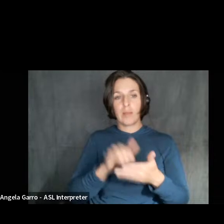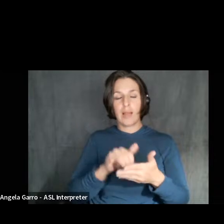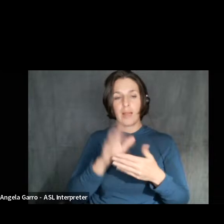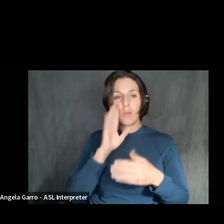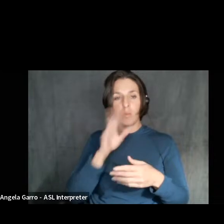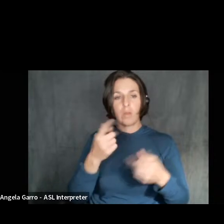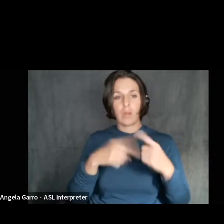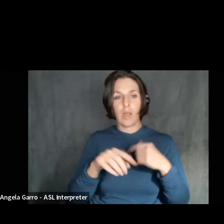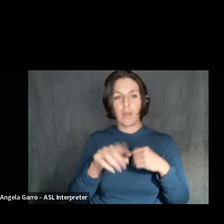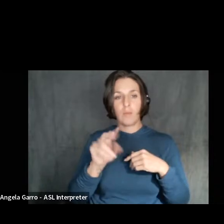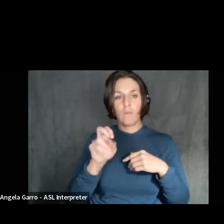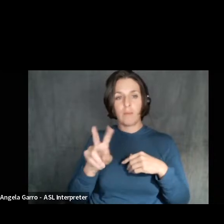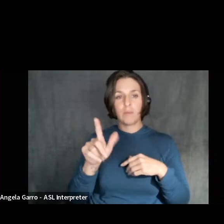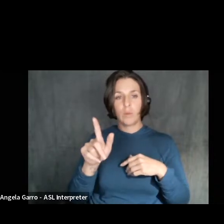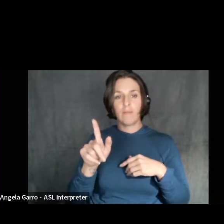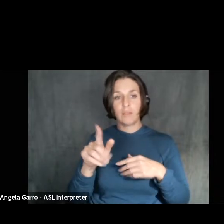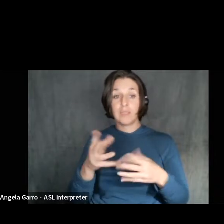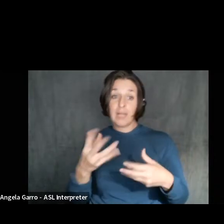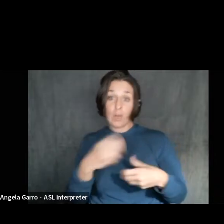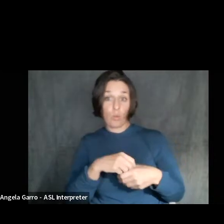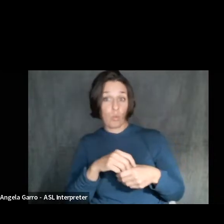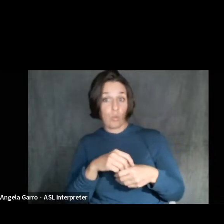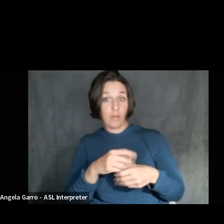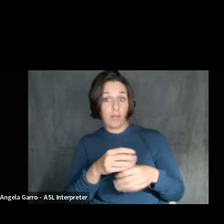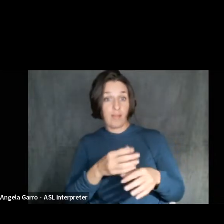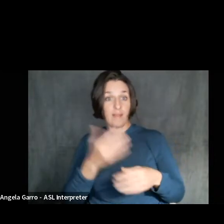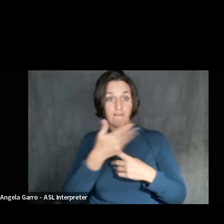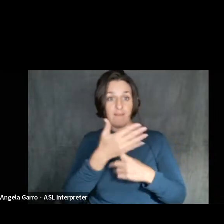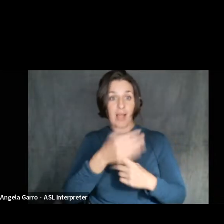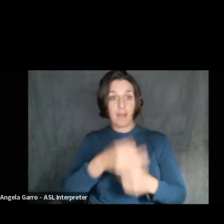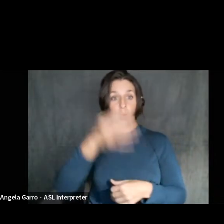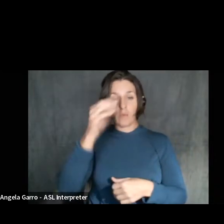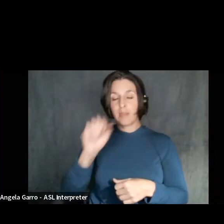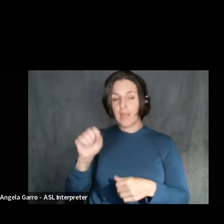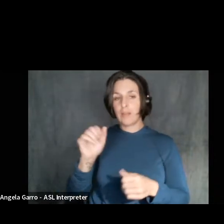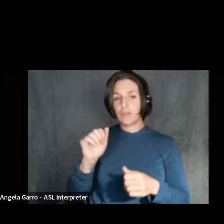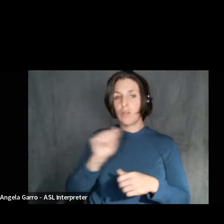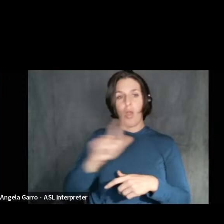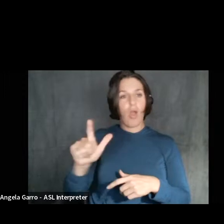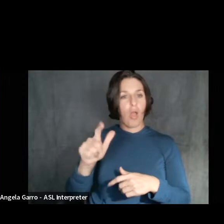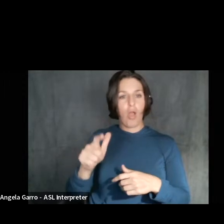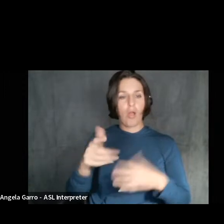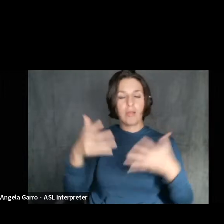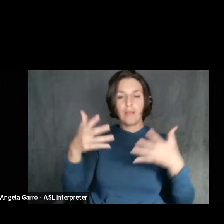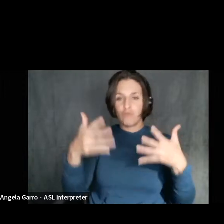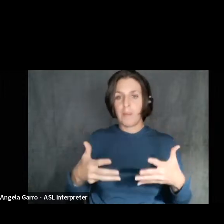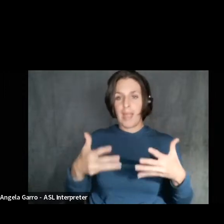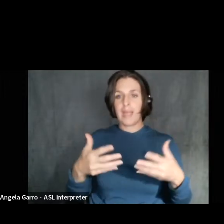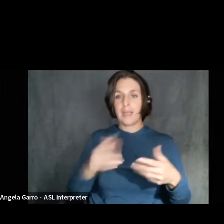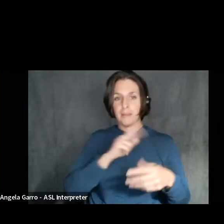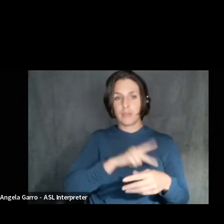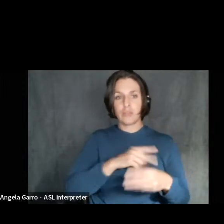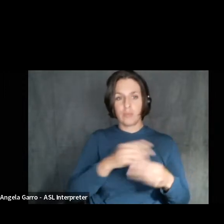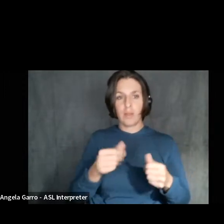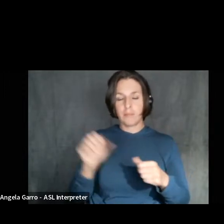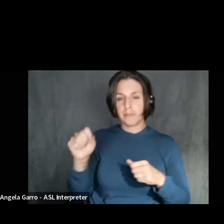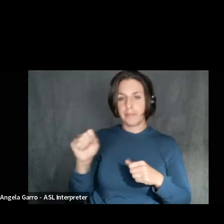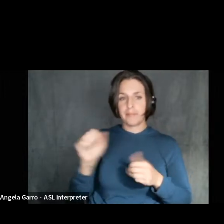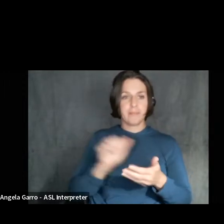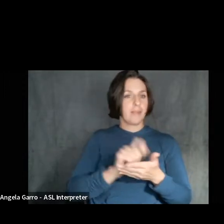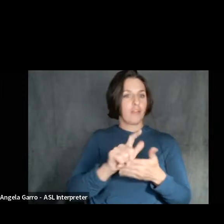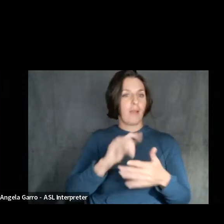meeting. Okay, including the flagpole then. It would include all personal property still remaining. Yeah. Thank you. That's all I had,